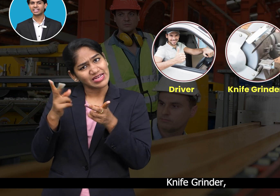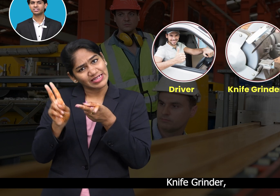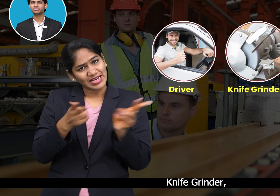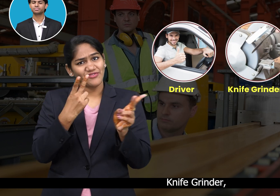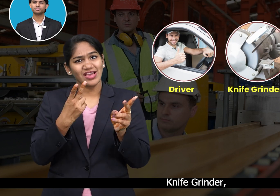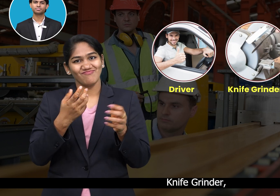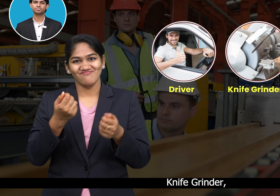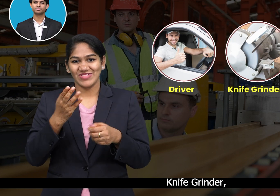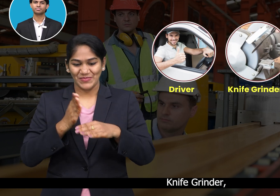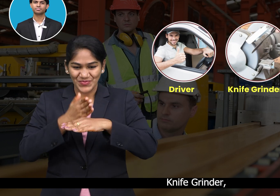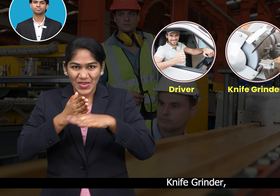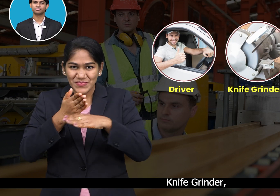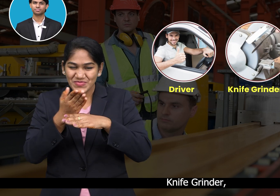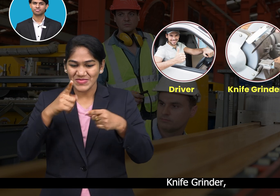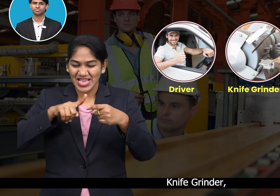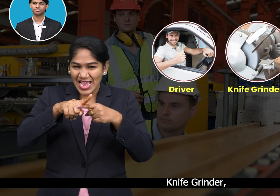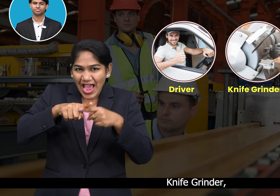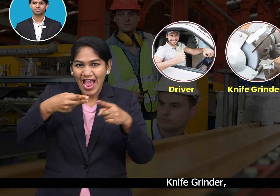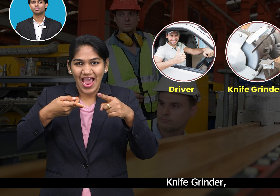knife grinder,